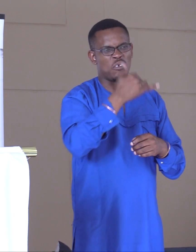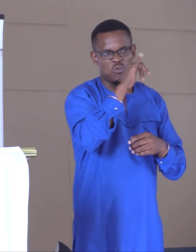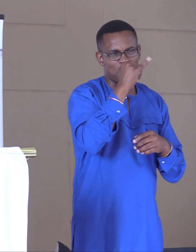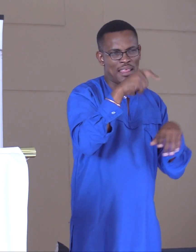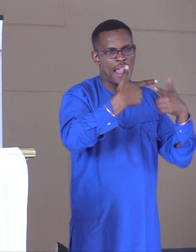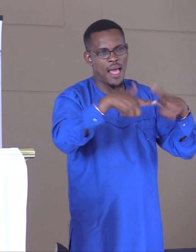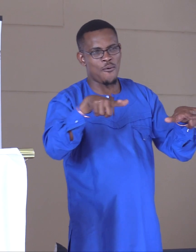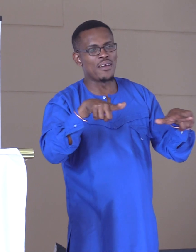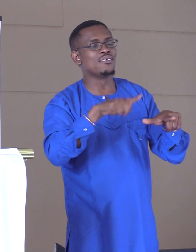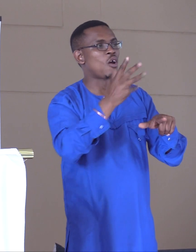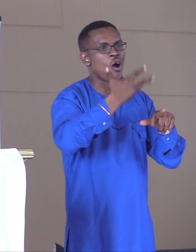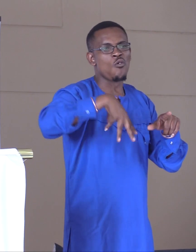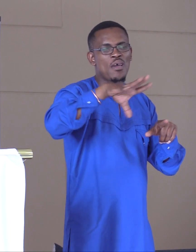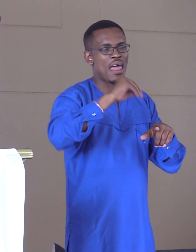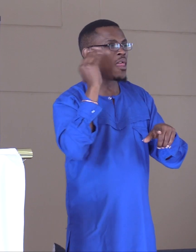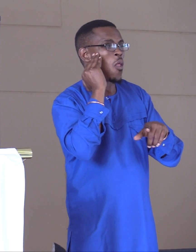Tleba.